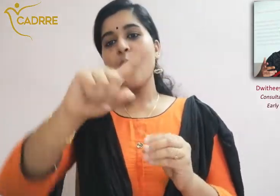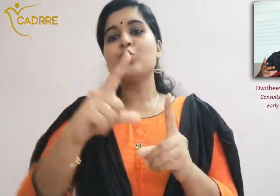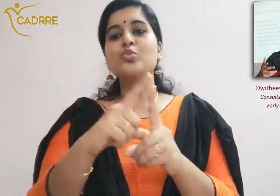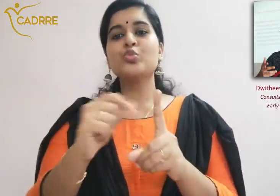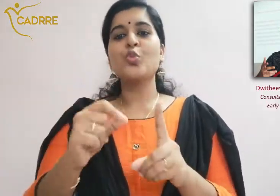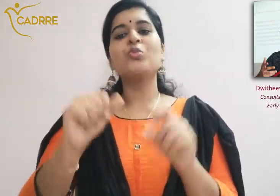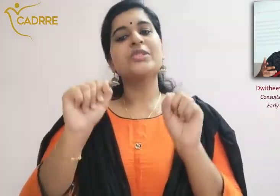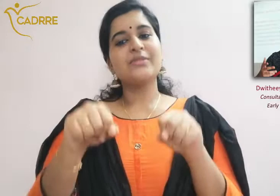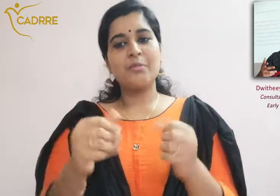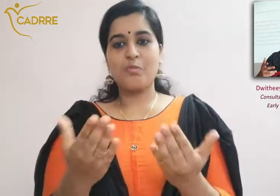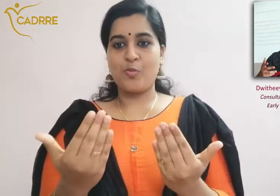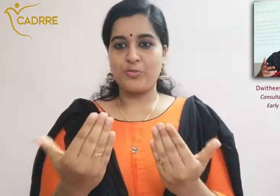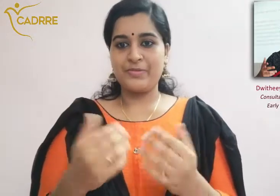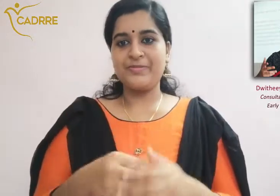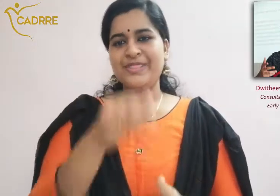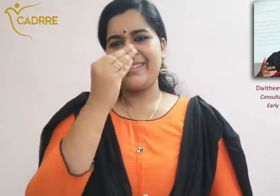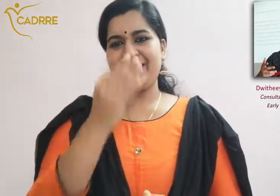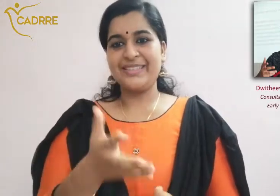tackle sleeplessness.